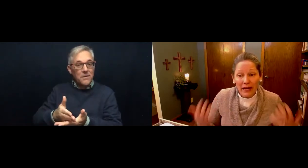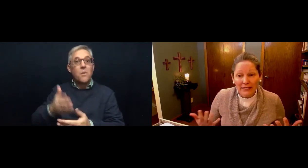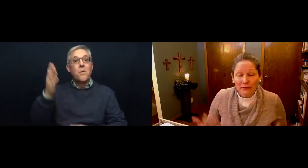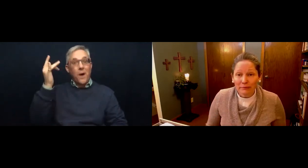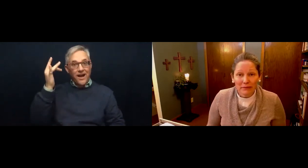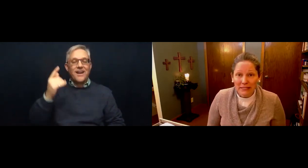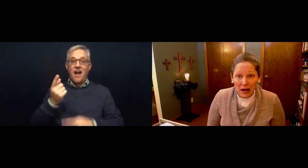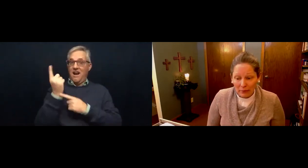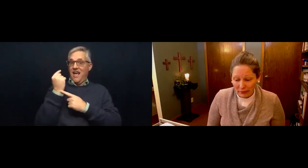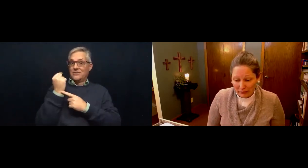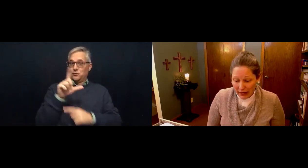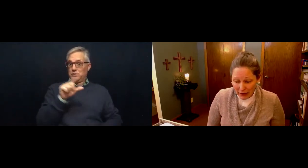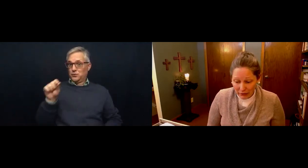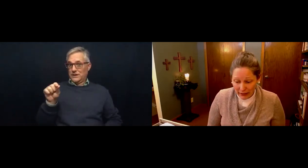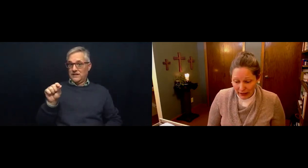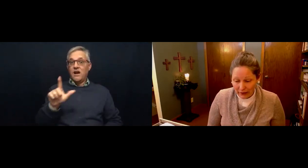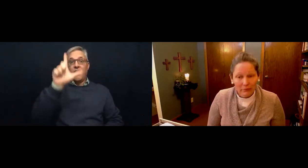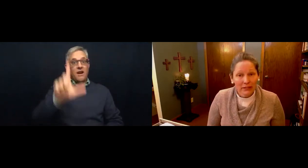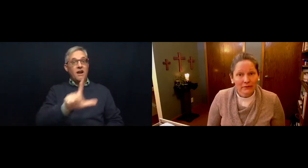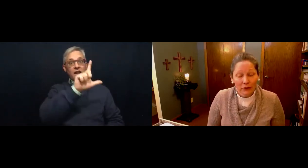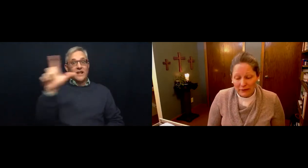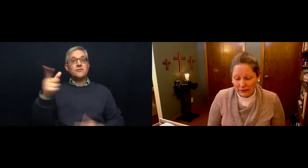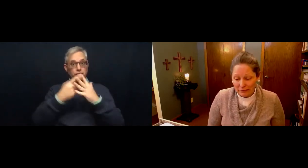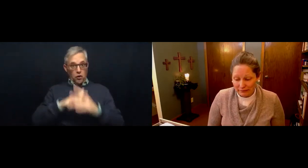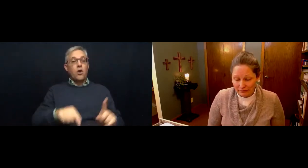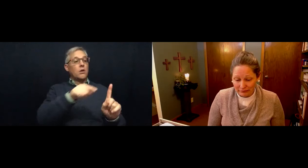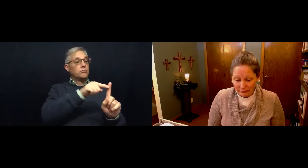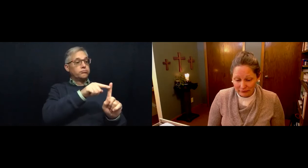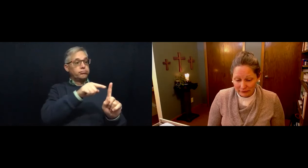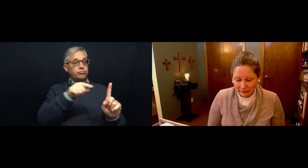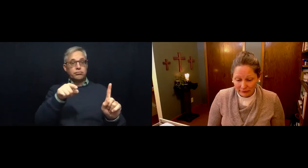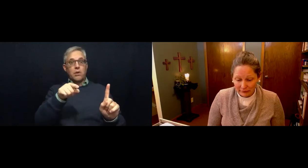we had to stop gathering because of COVID.